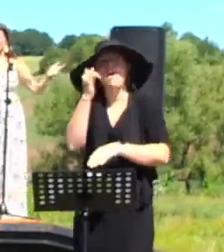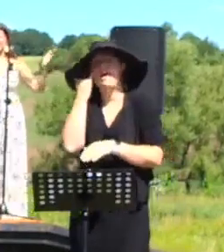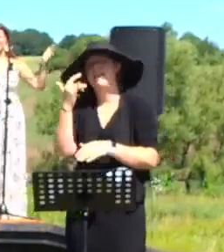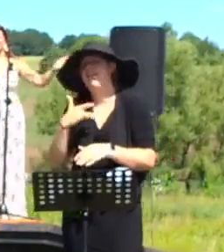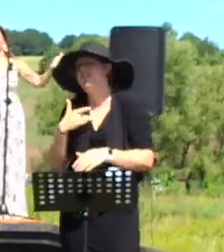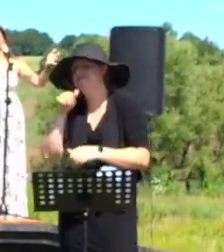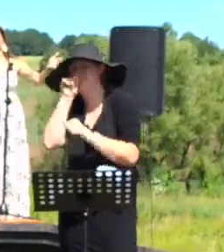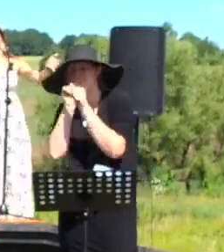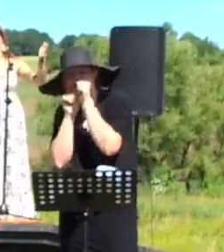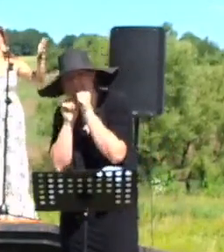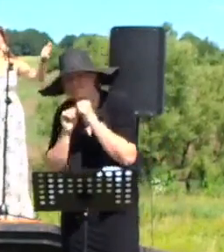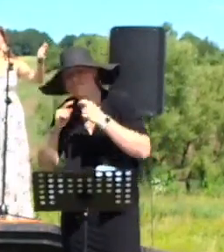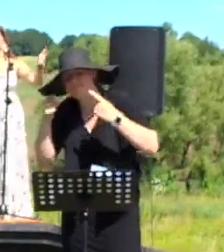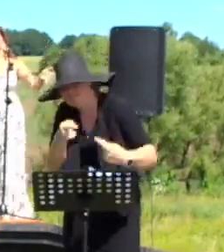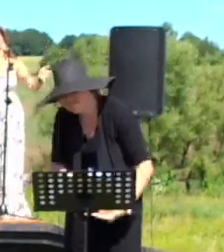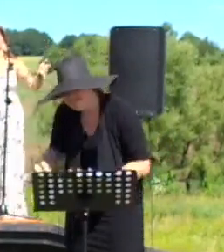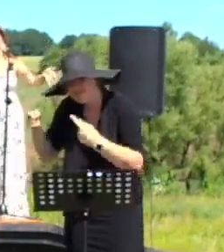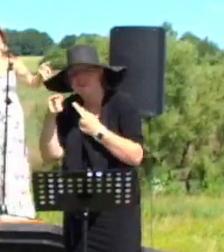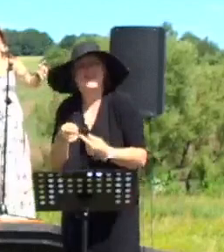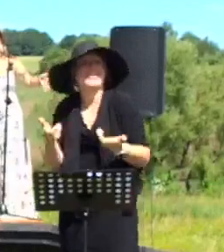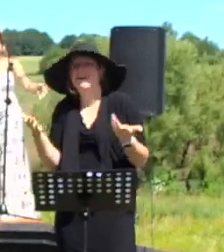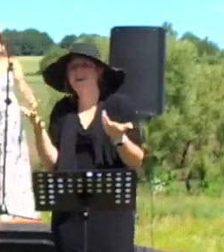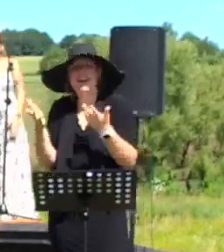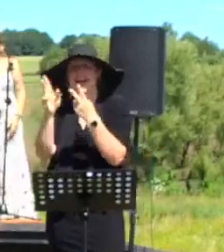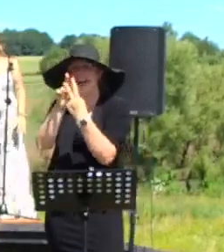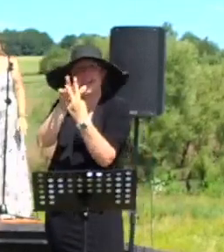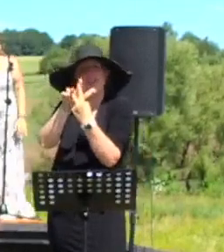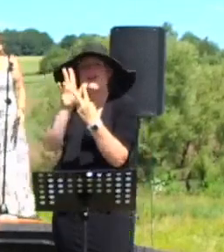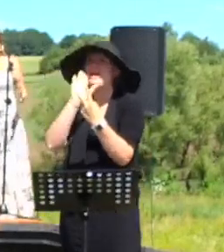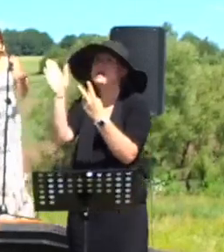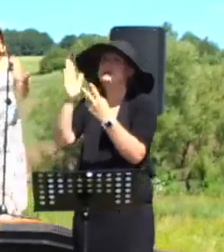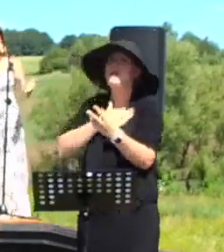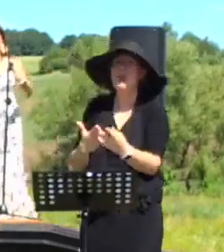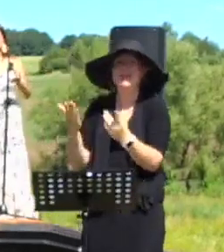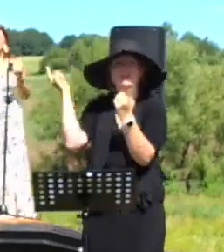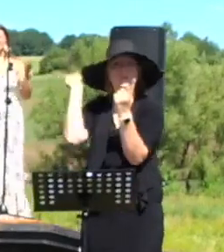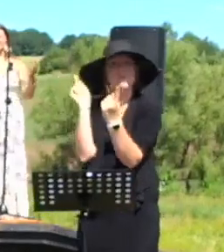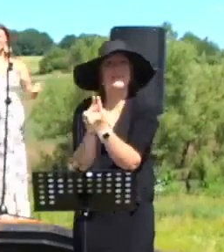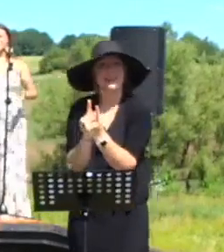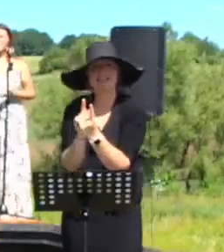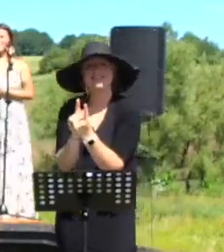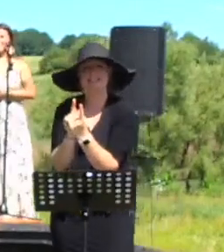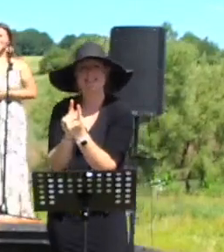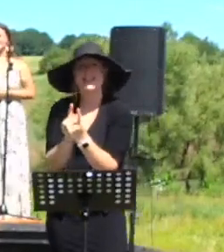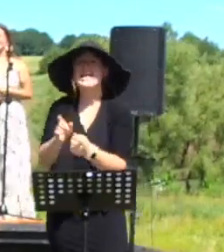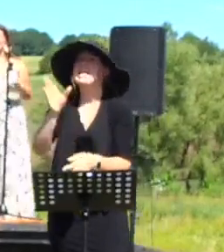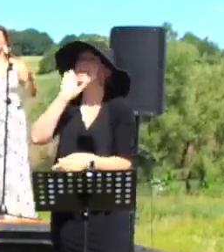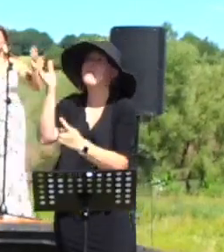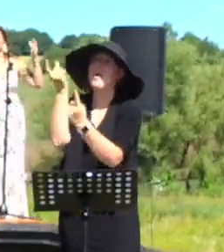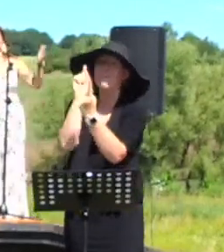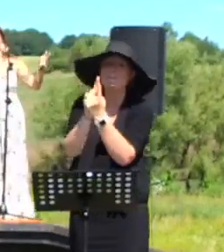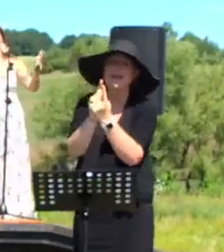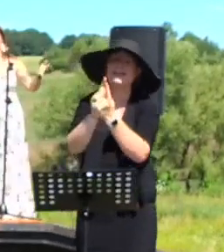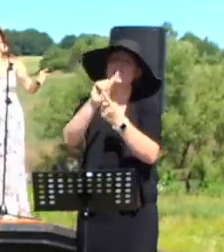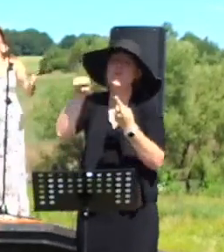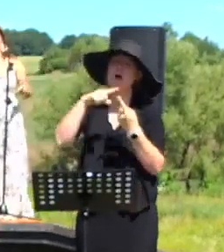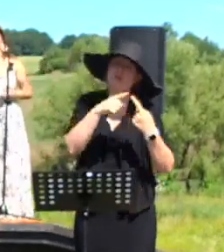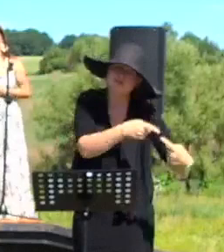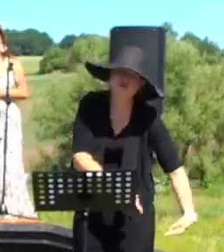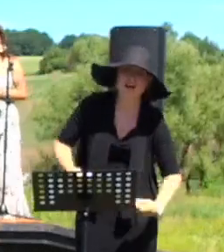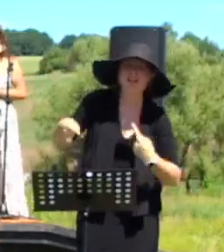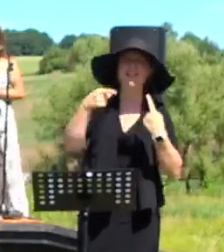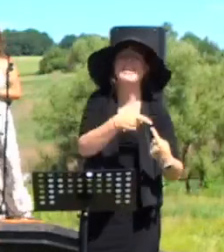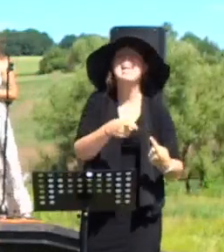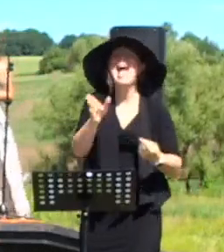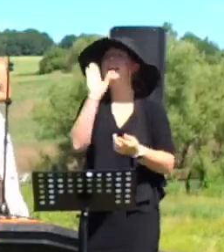and we're just not feeling anything, he meets us where we are. He meets us in the lowest valleys, and he meets us on the mountaintops.